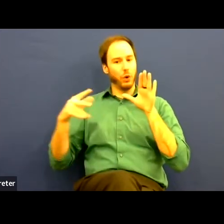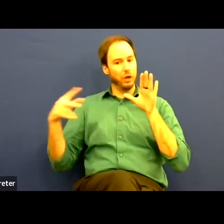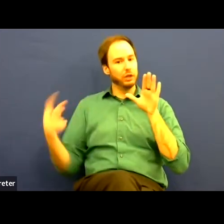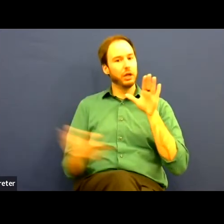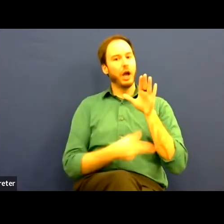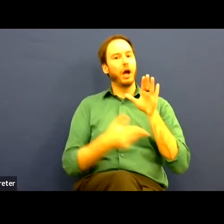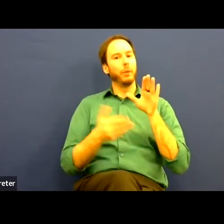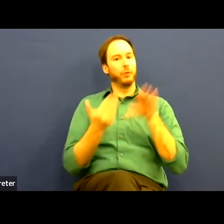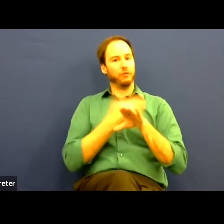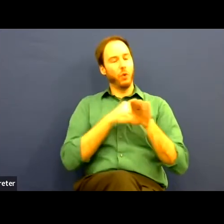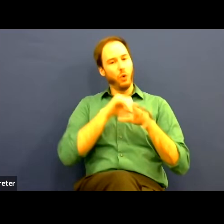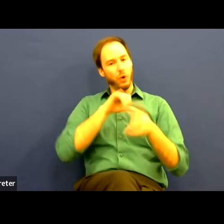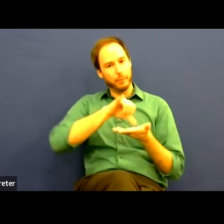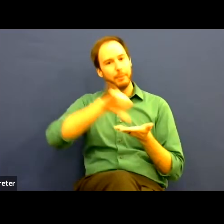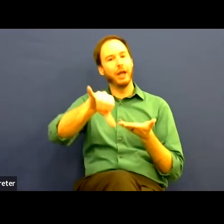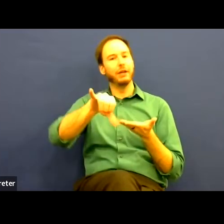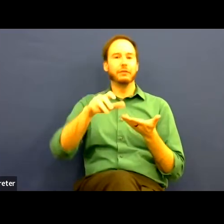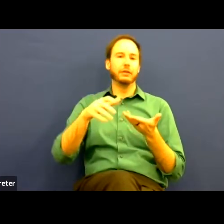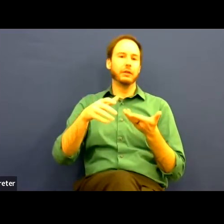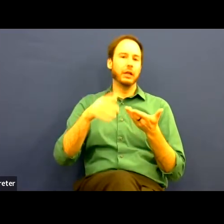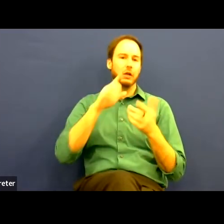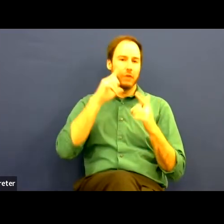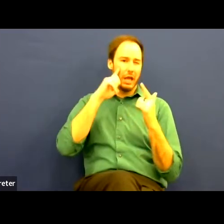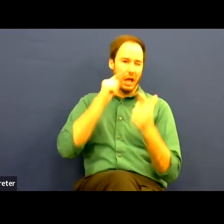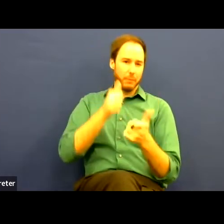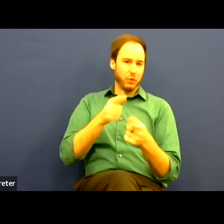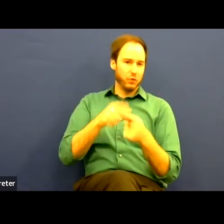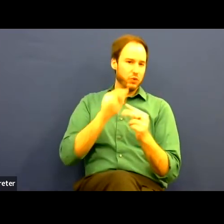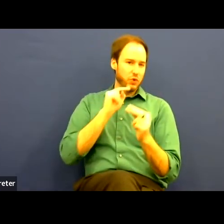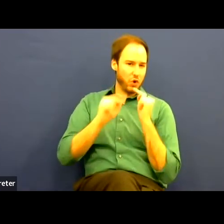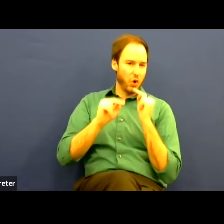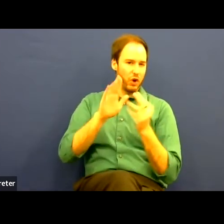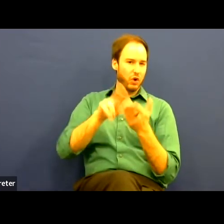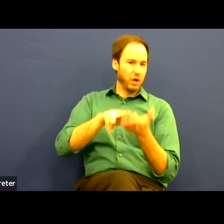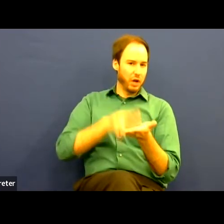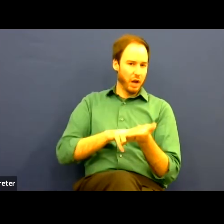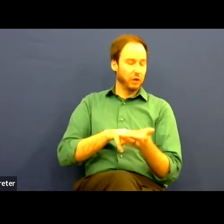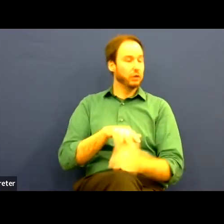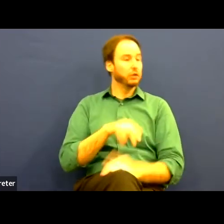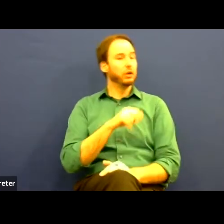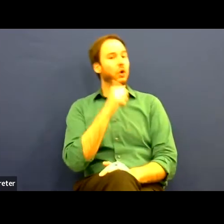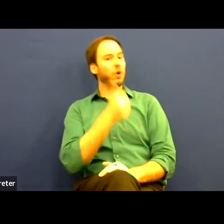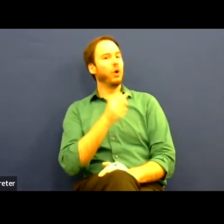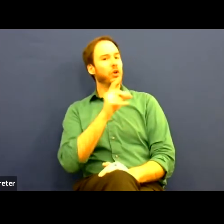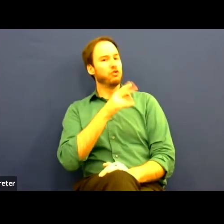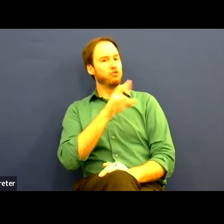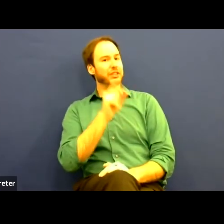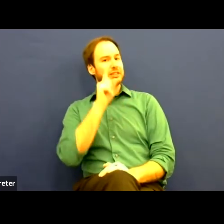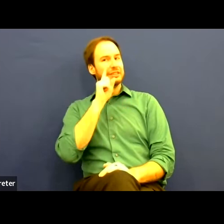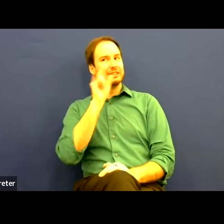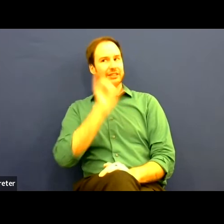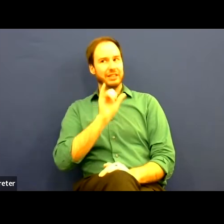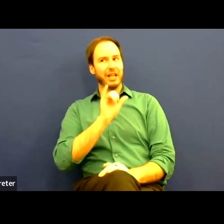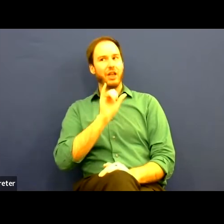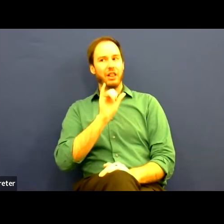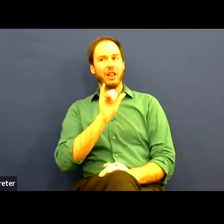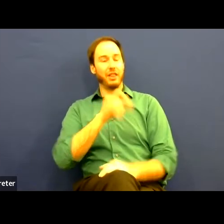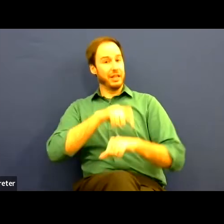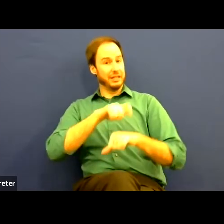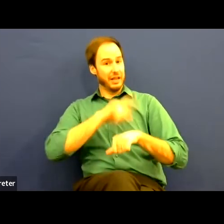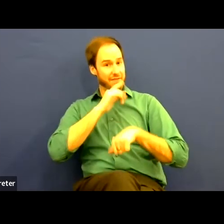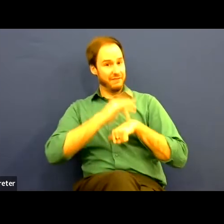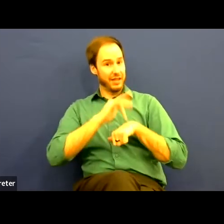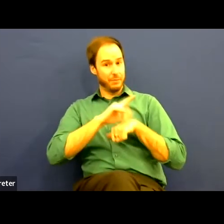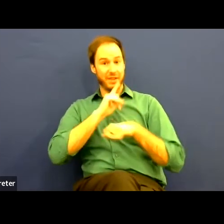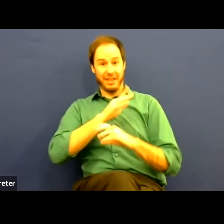You know, that's really up to your contractor. Right, Chris, well, that sounds then that the time that would be available would